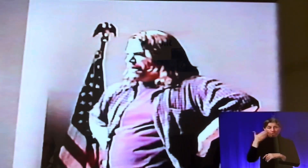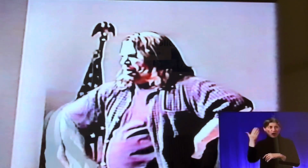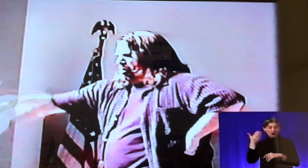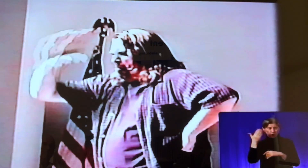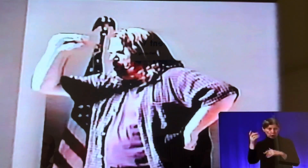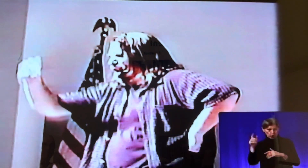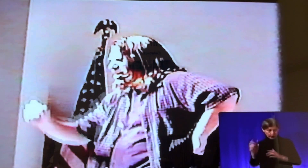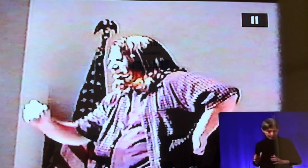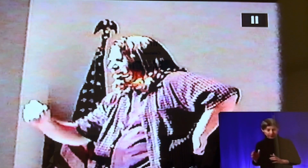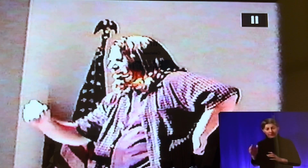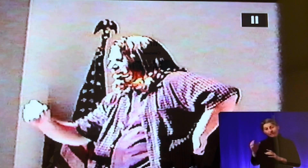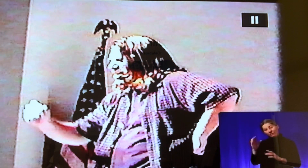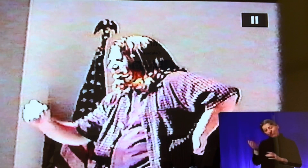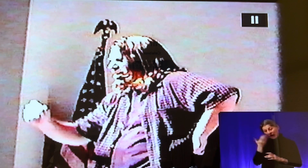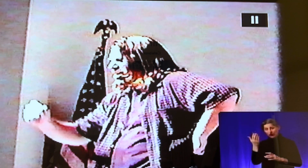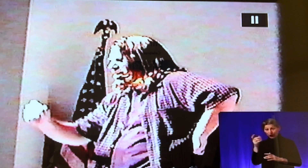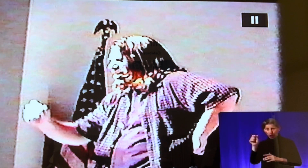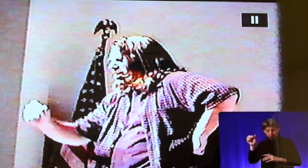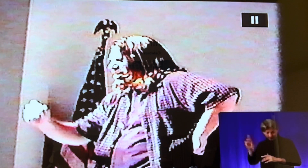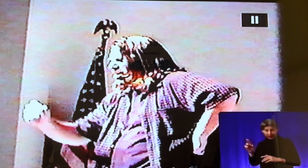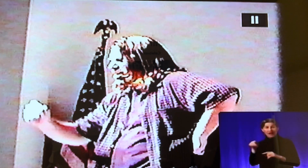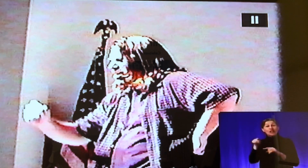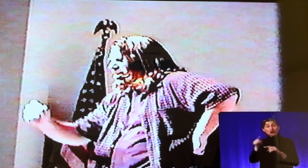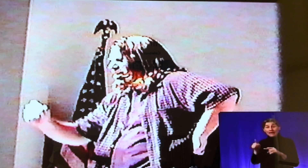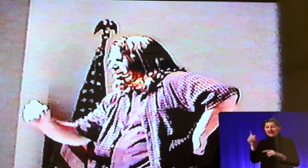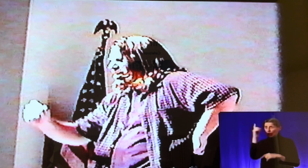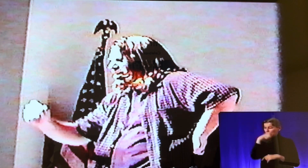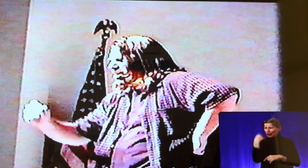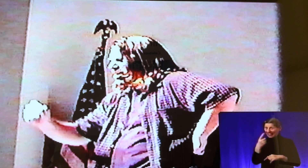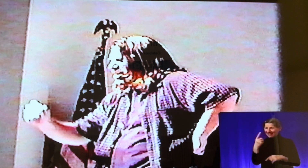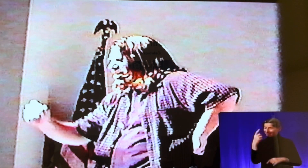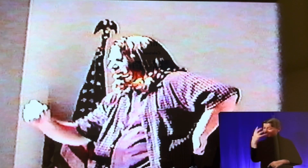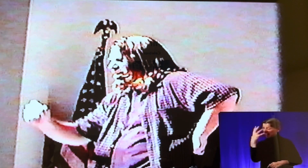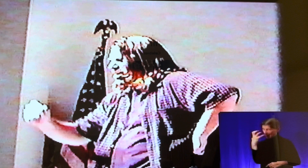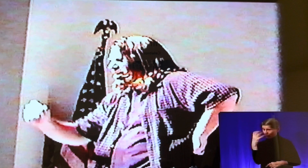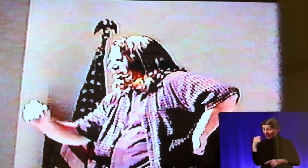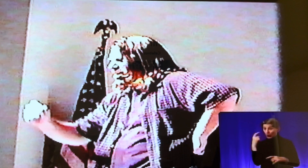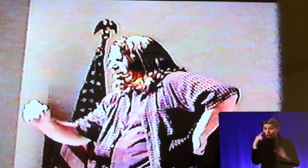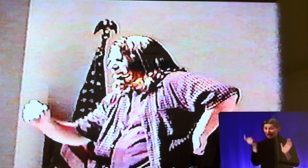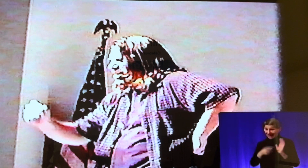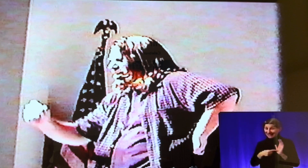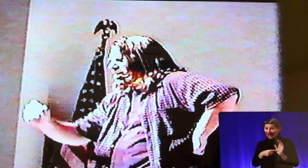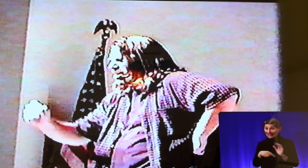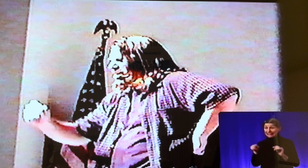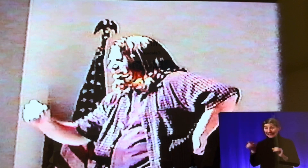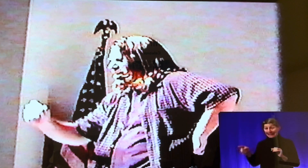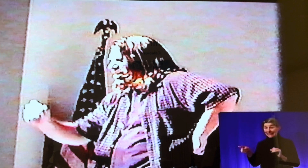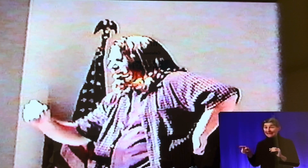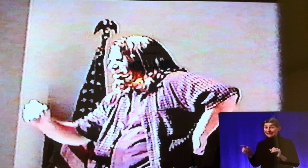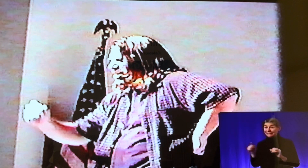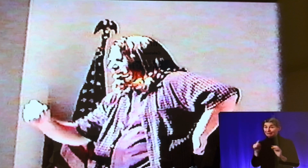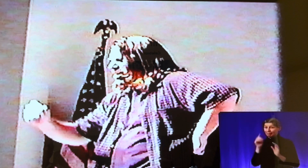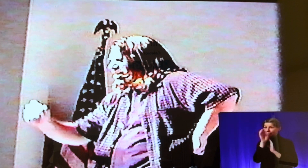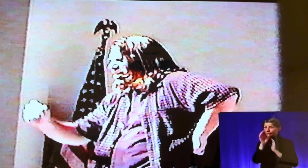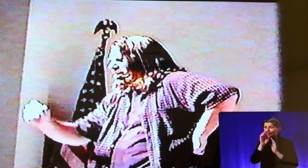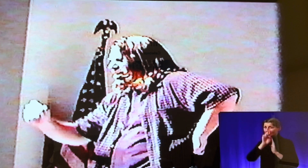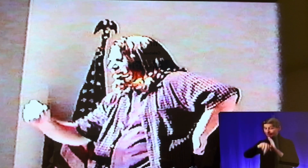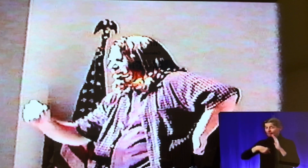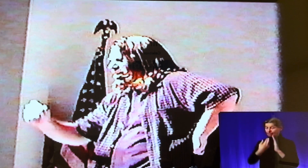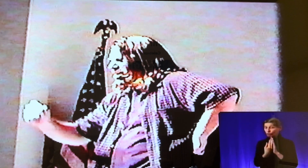down. She's looking mighty angry. You have to recognize he's in the teacher's character here. She's looking mighty angry.